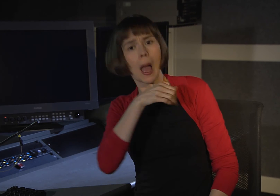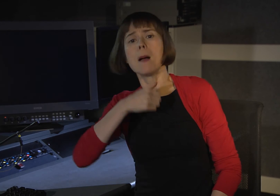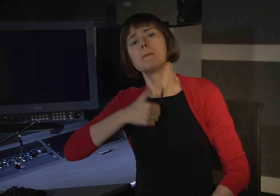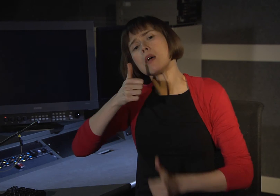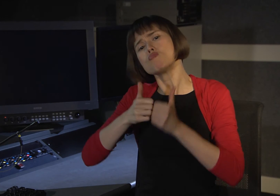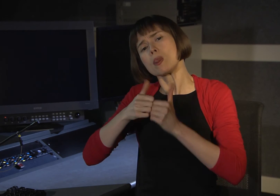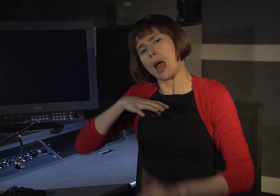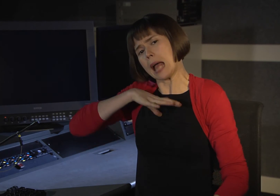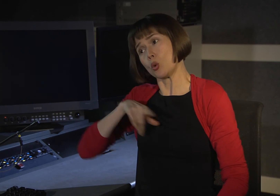Claudio, now,